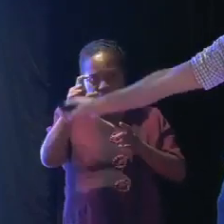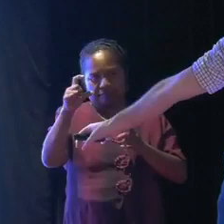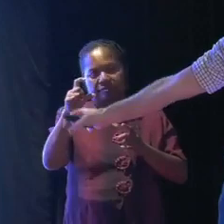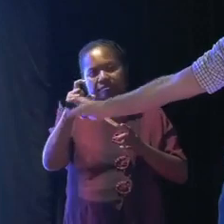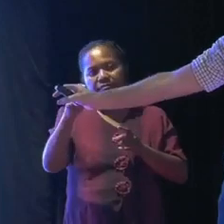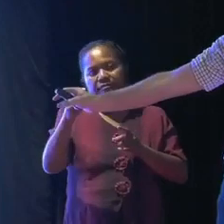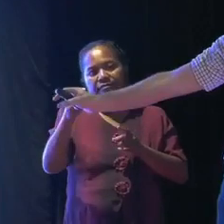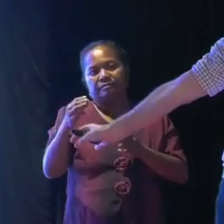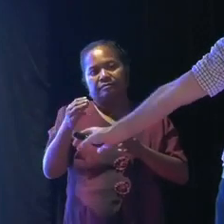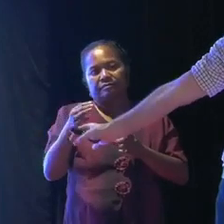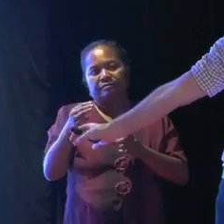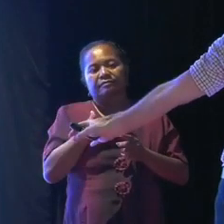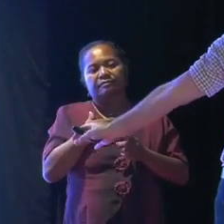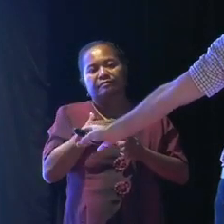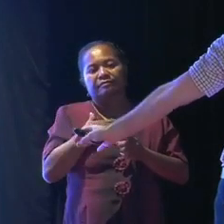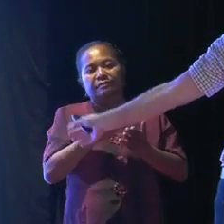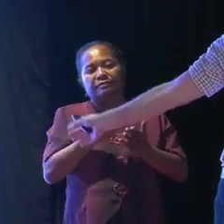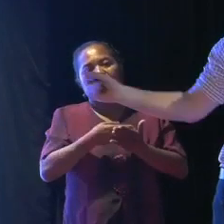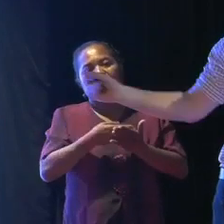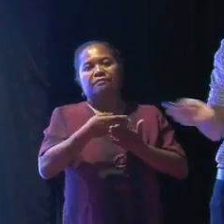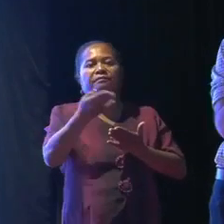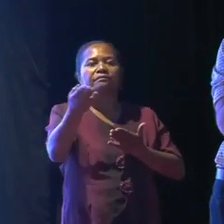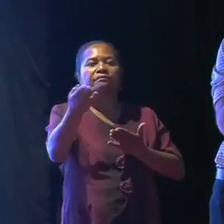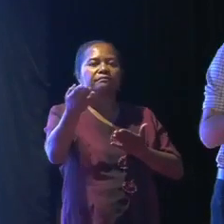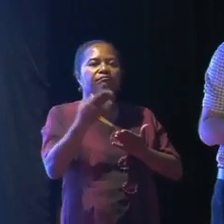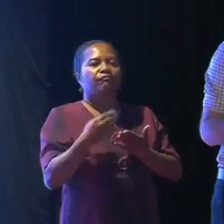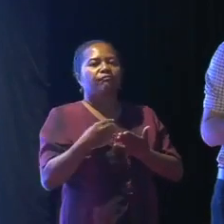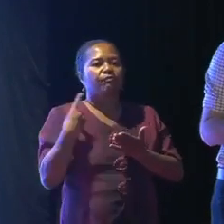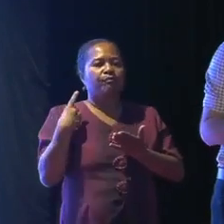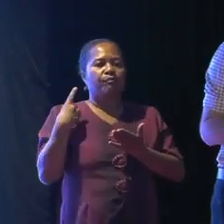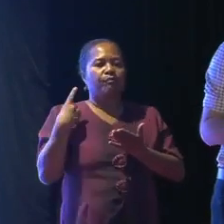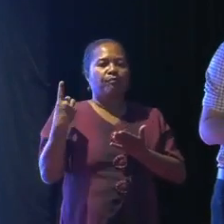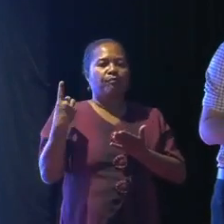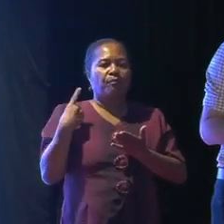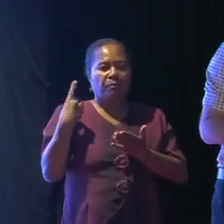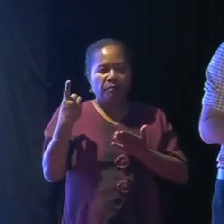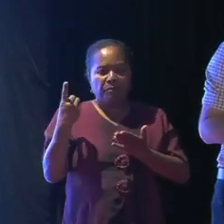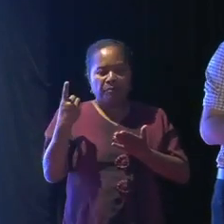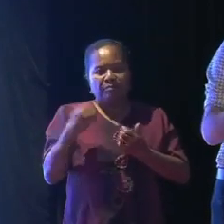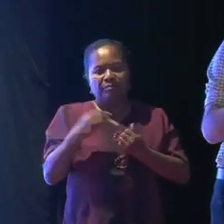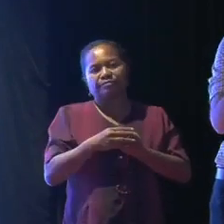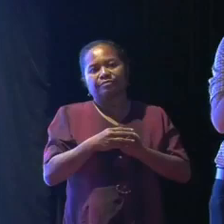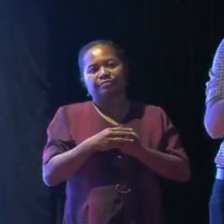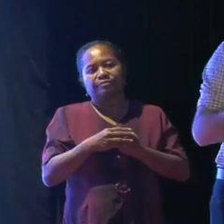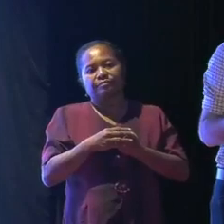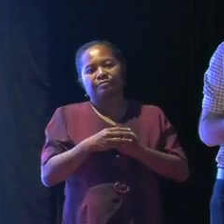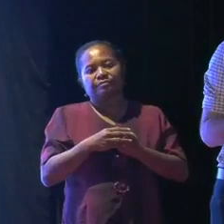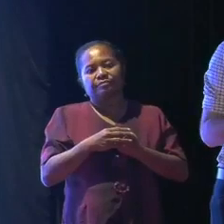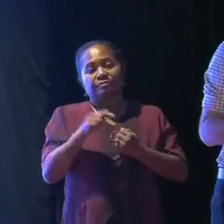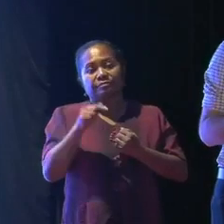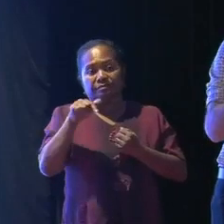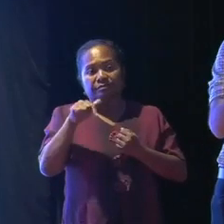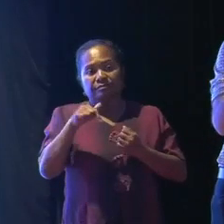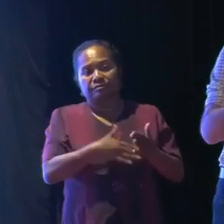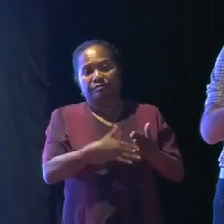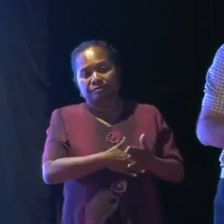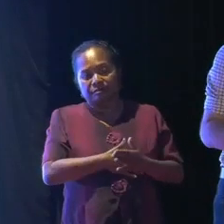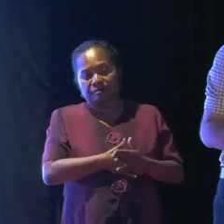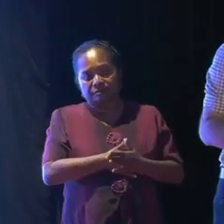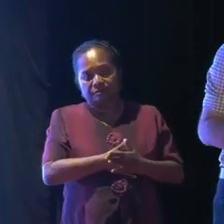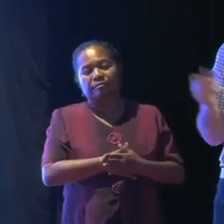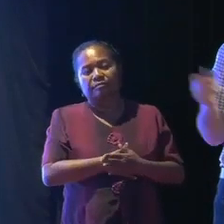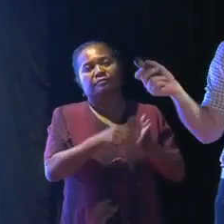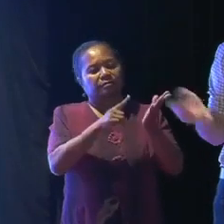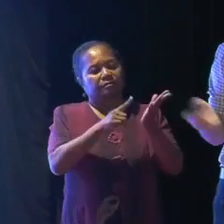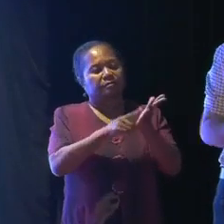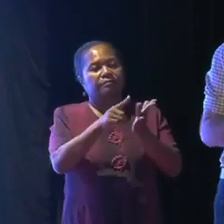look at my recent 4 submissions. I can see one of those was submitted this morning, actually. lodgement